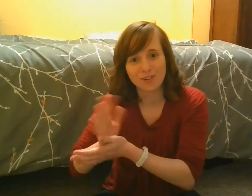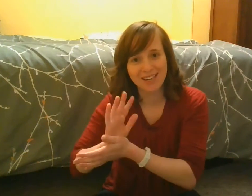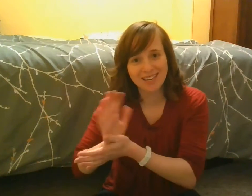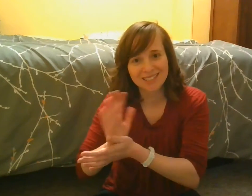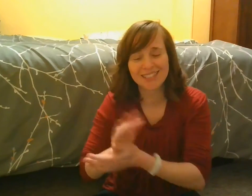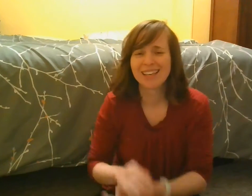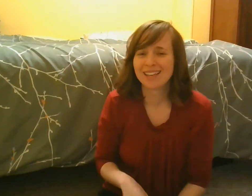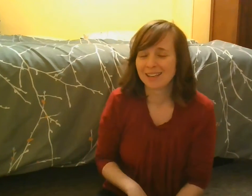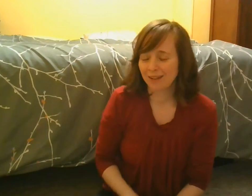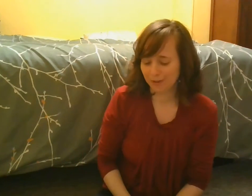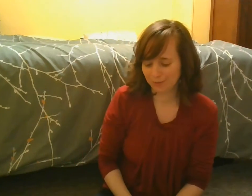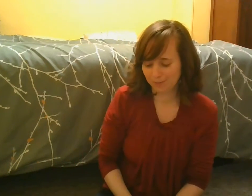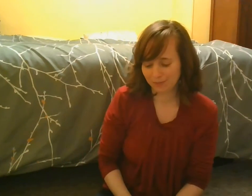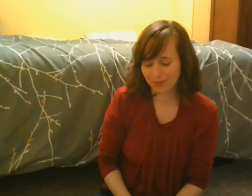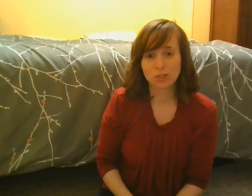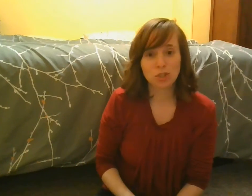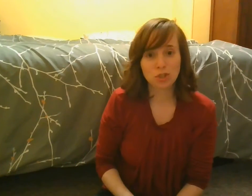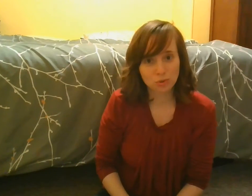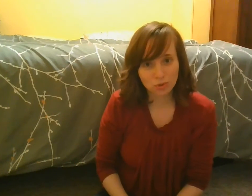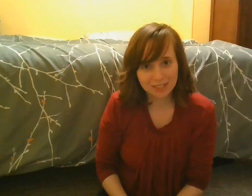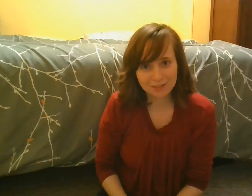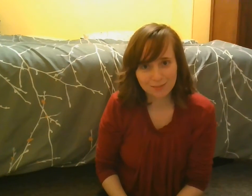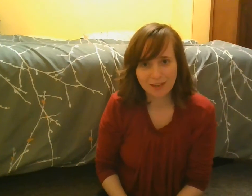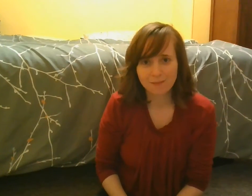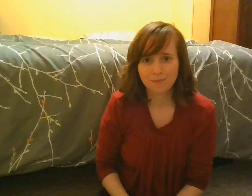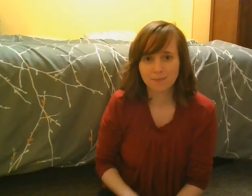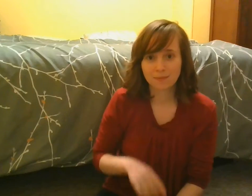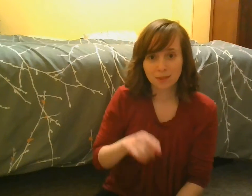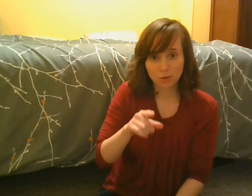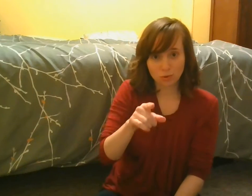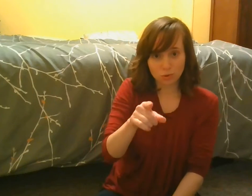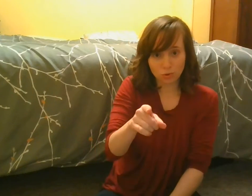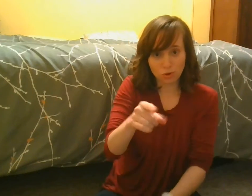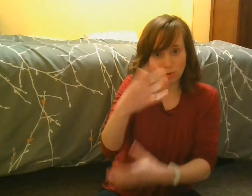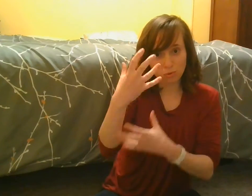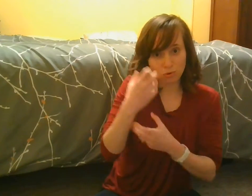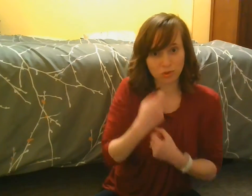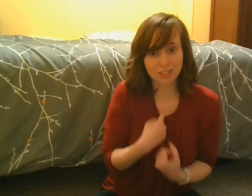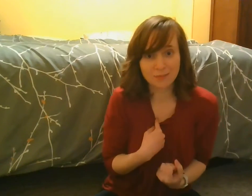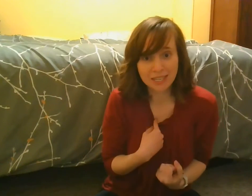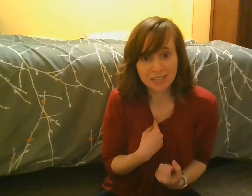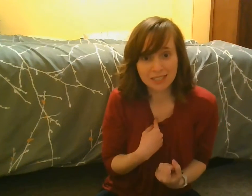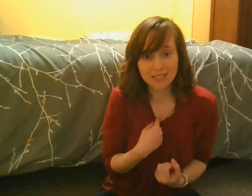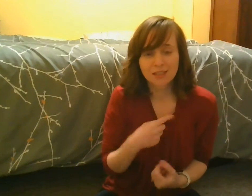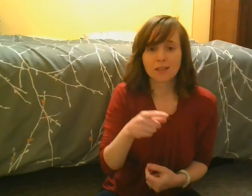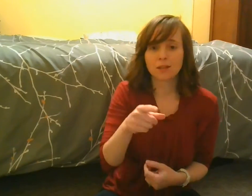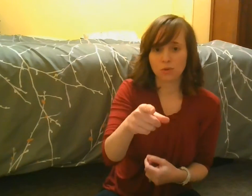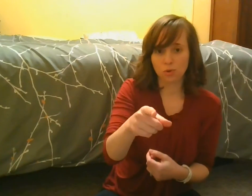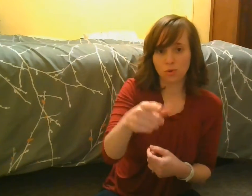movie. Do you trust me? You trust me?